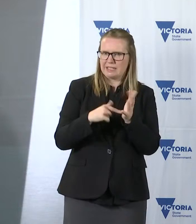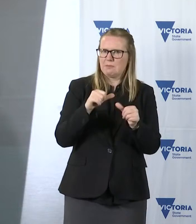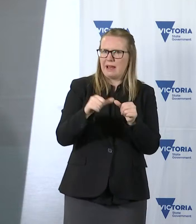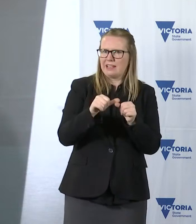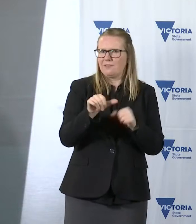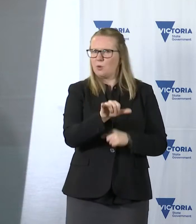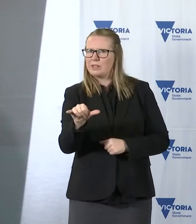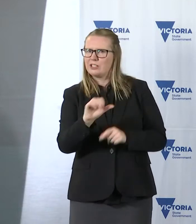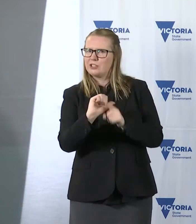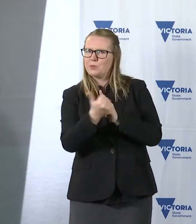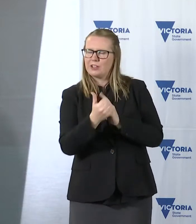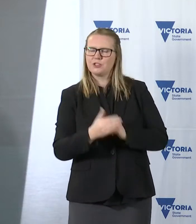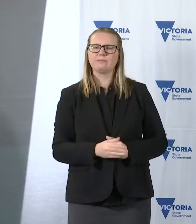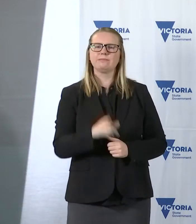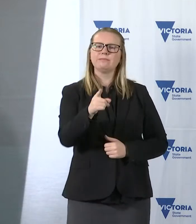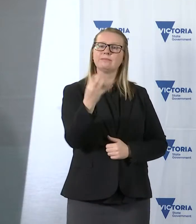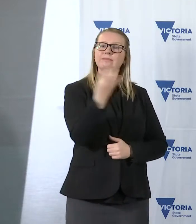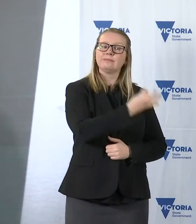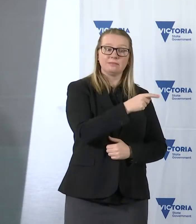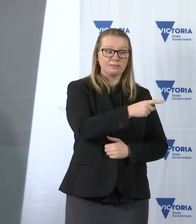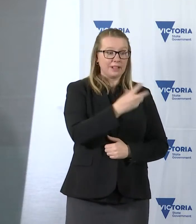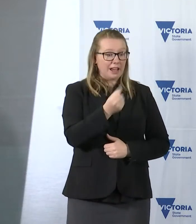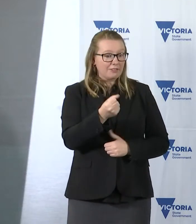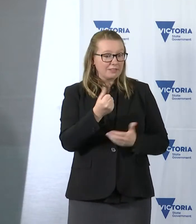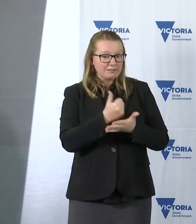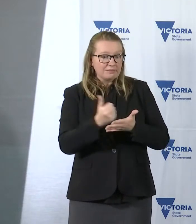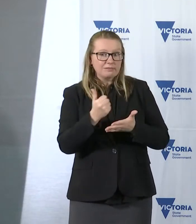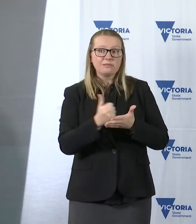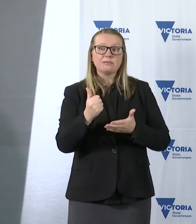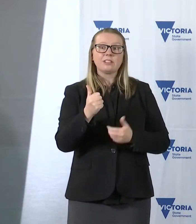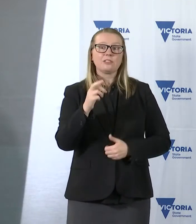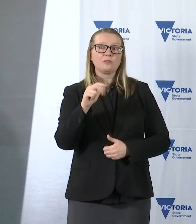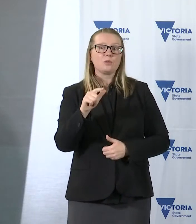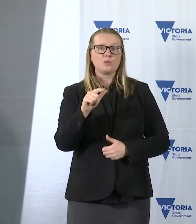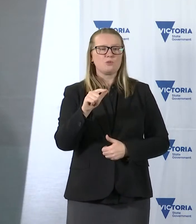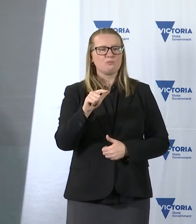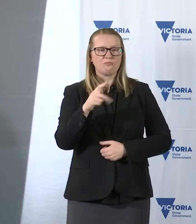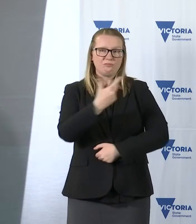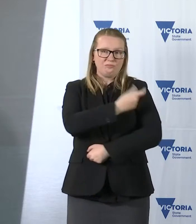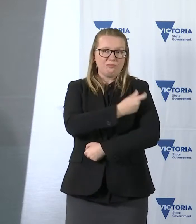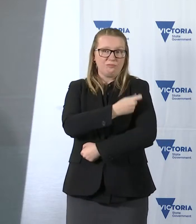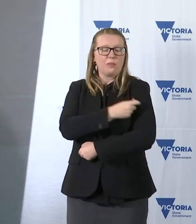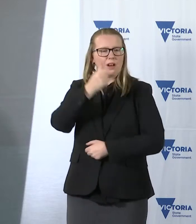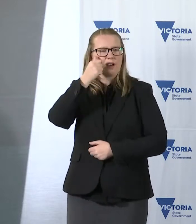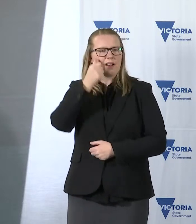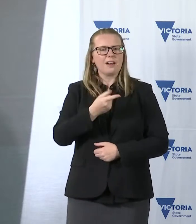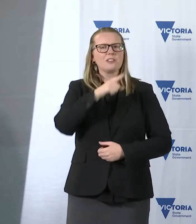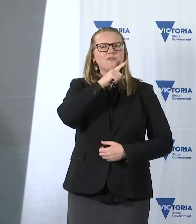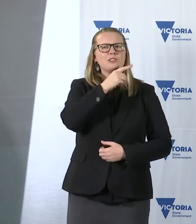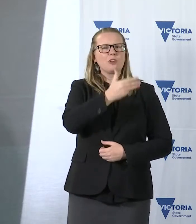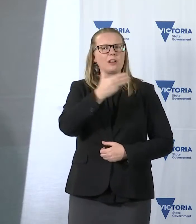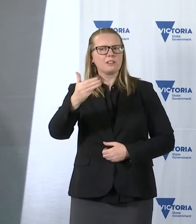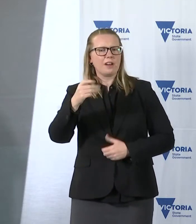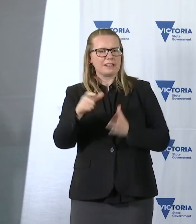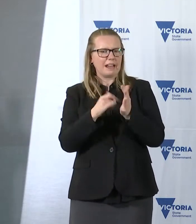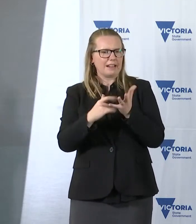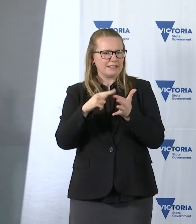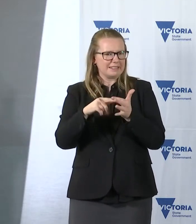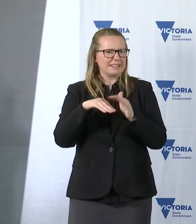have you got an update on vaccination rates for the 199 odd cases we've had in the last 2